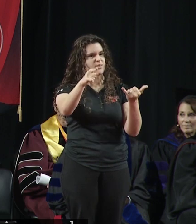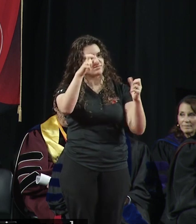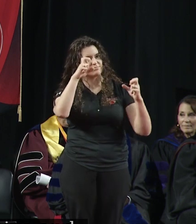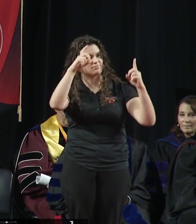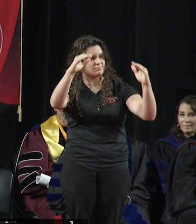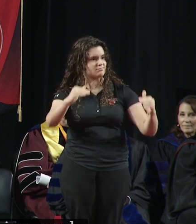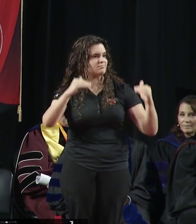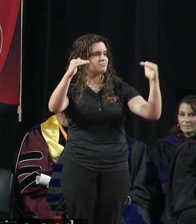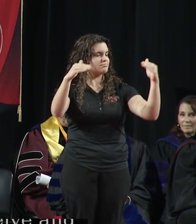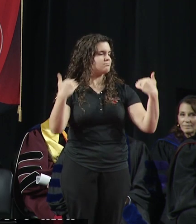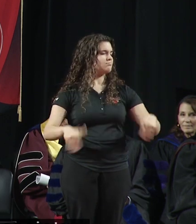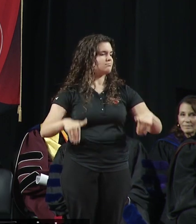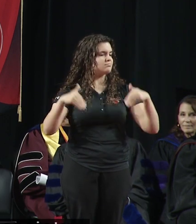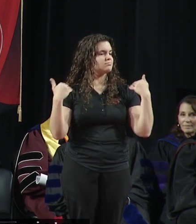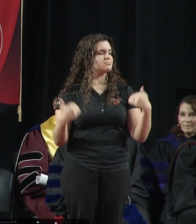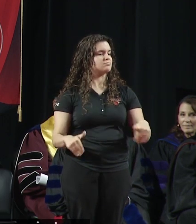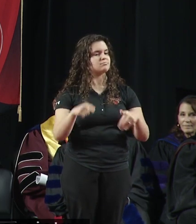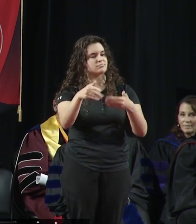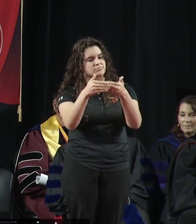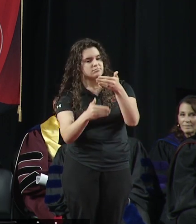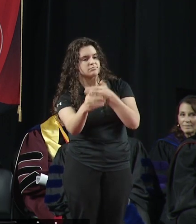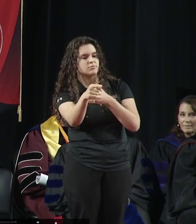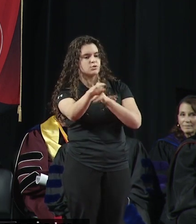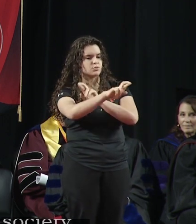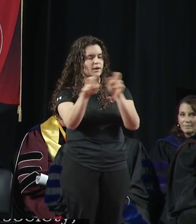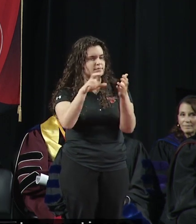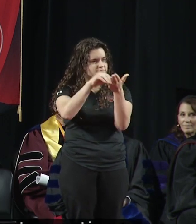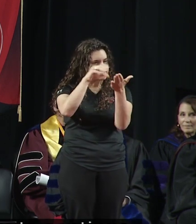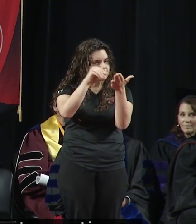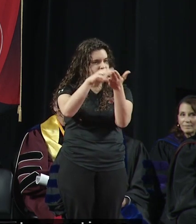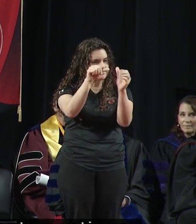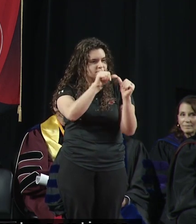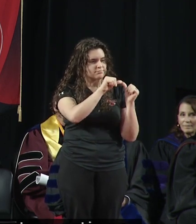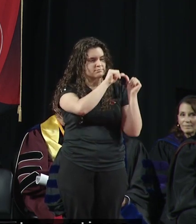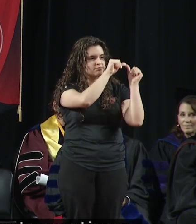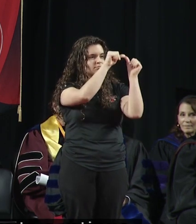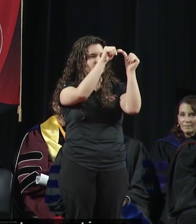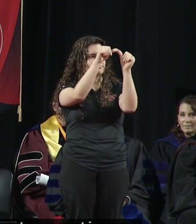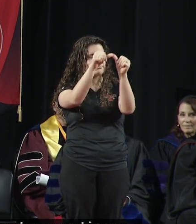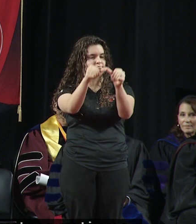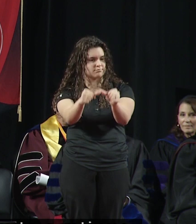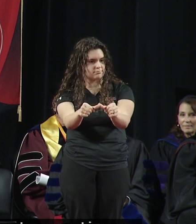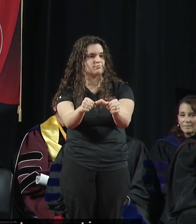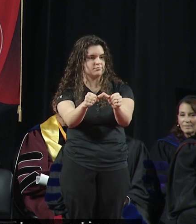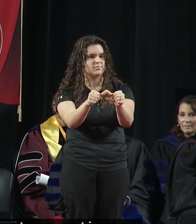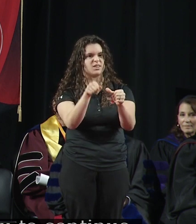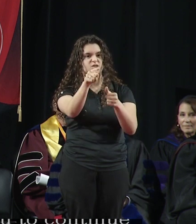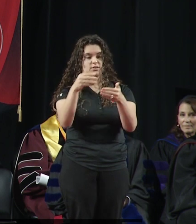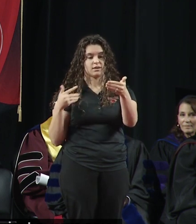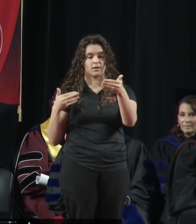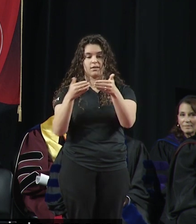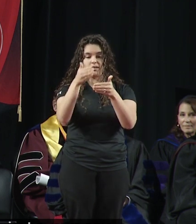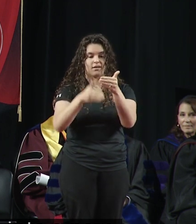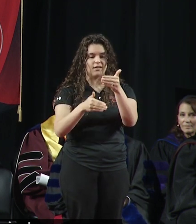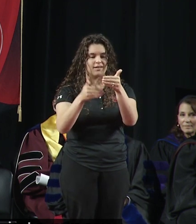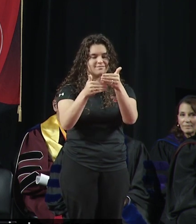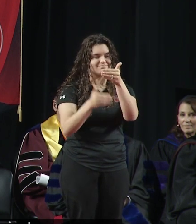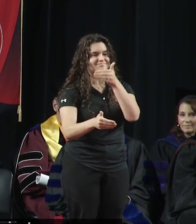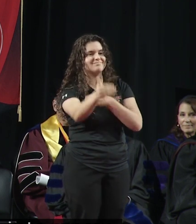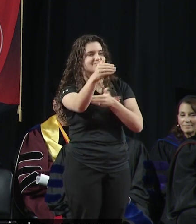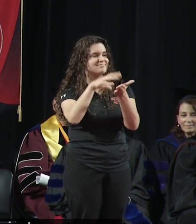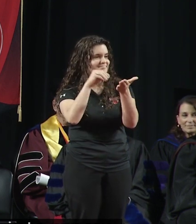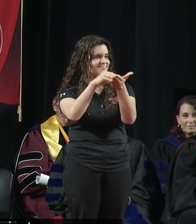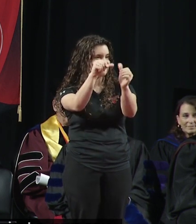educated, and has prepared you to continue to learn as you move into a new life. Enjoy